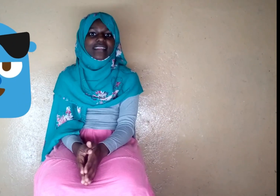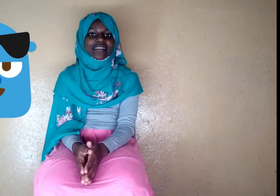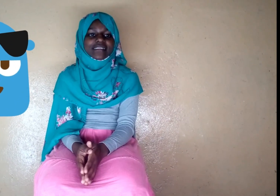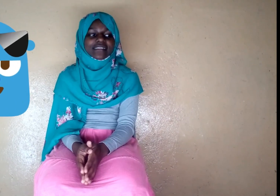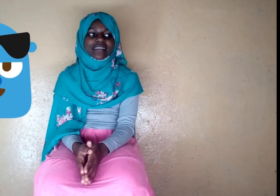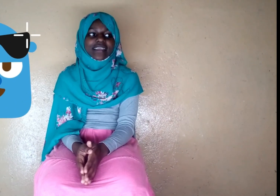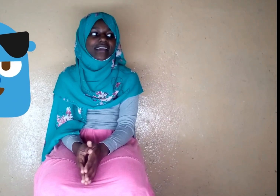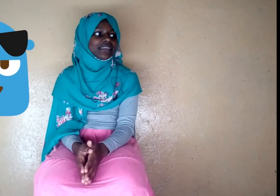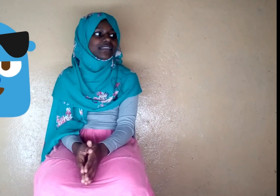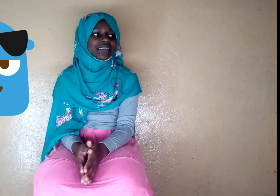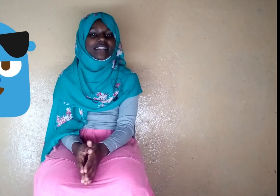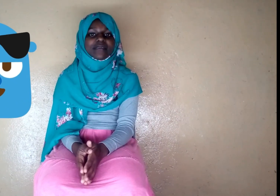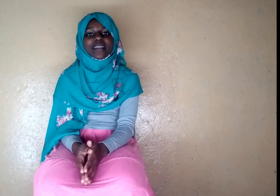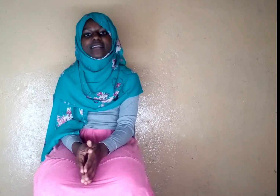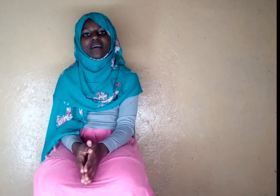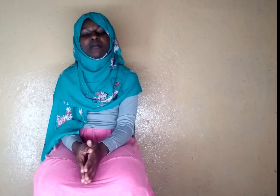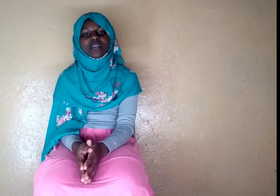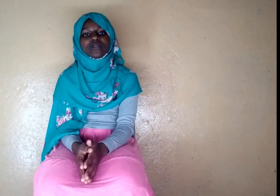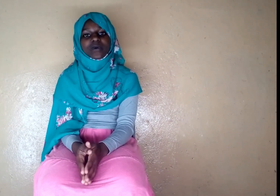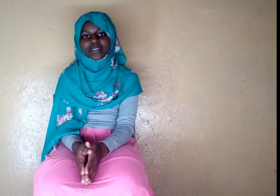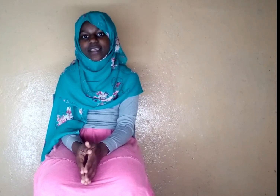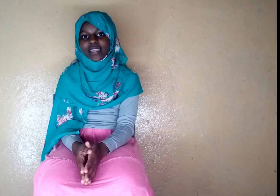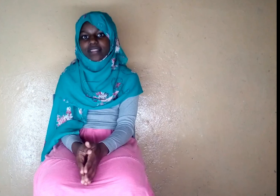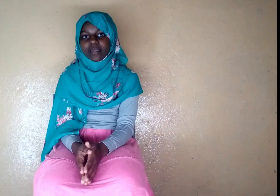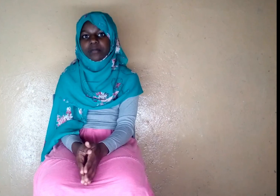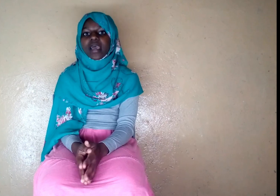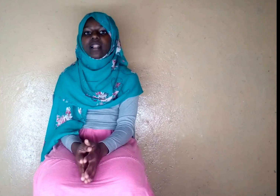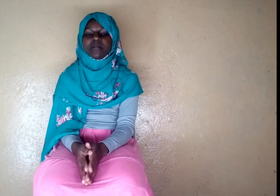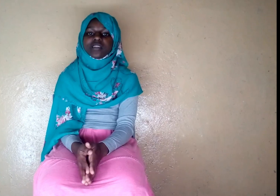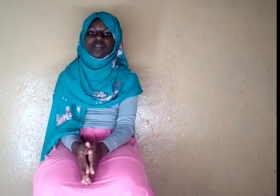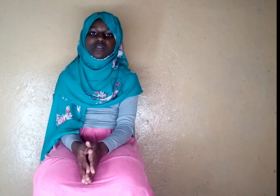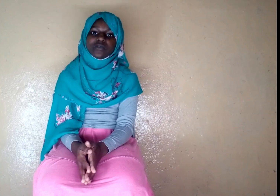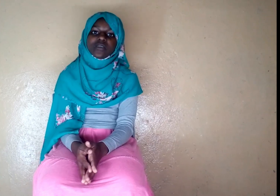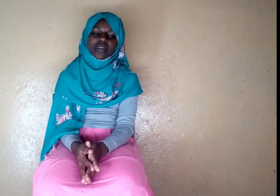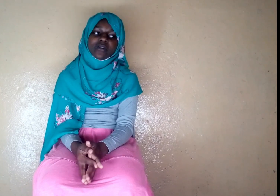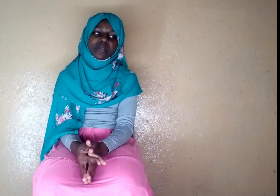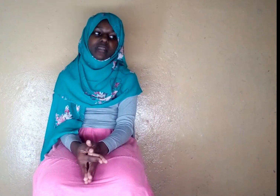It's just that I can't see them right now, but once I get them, I'll make sure to record with them.